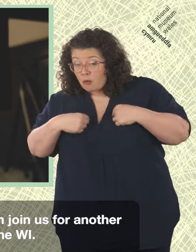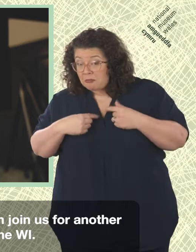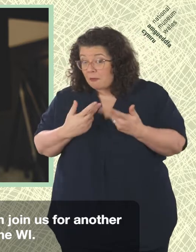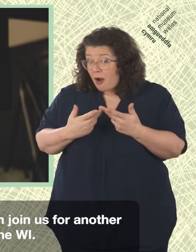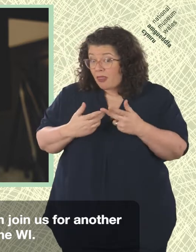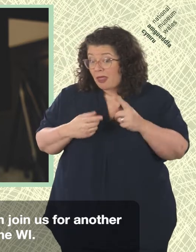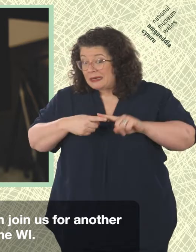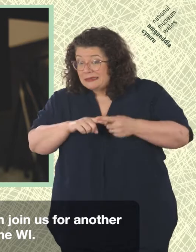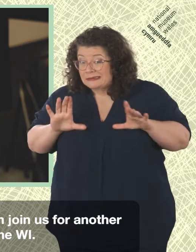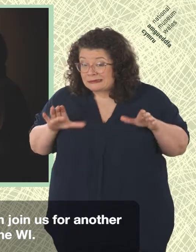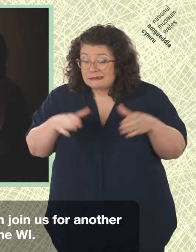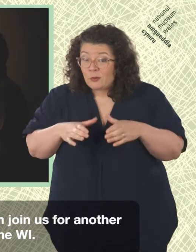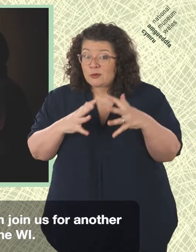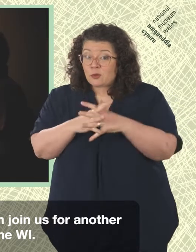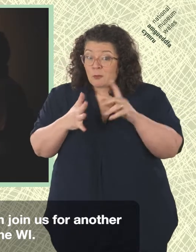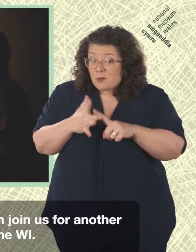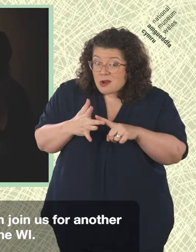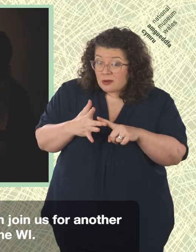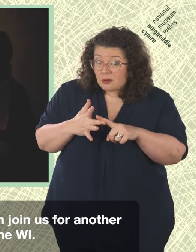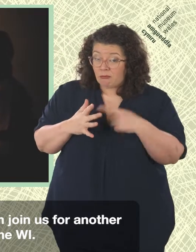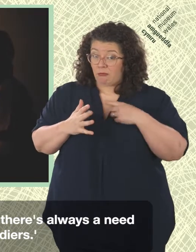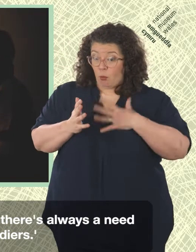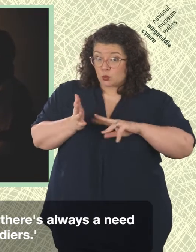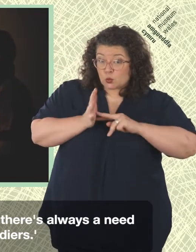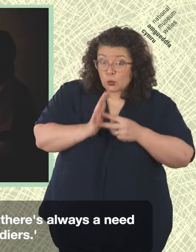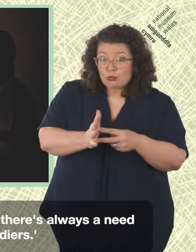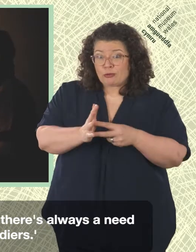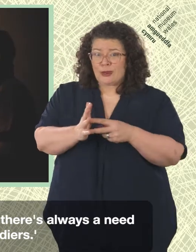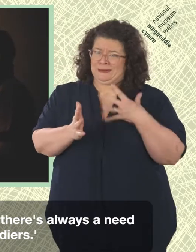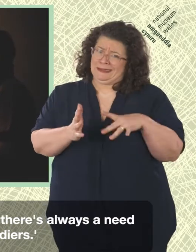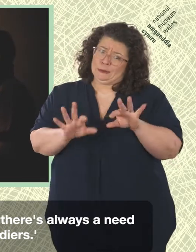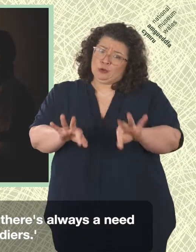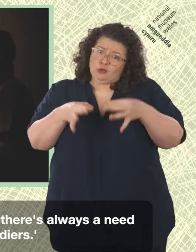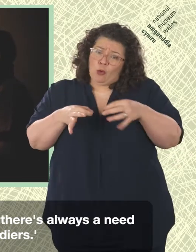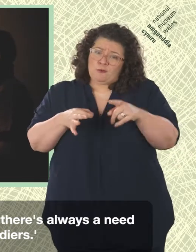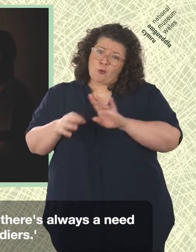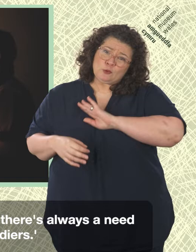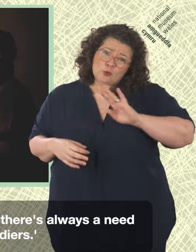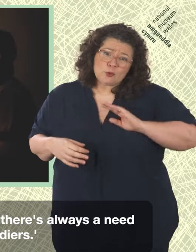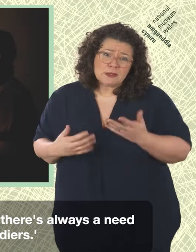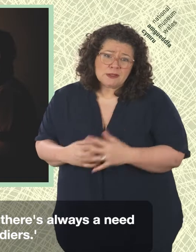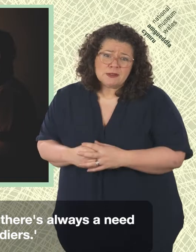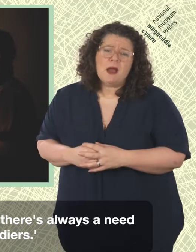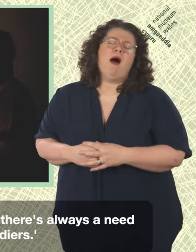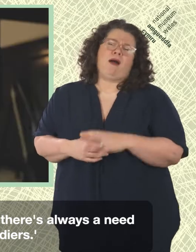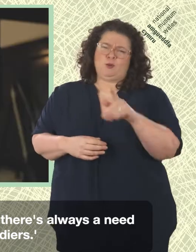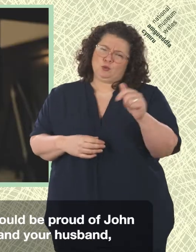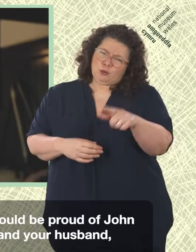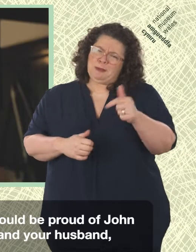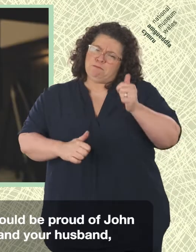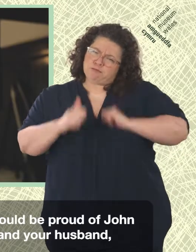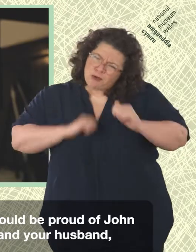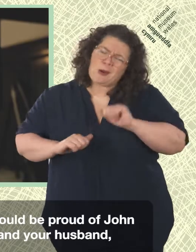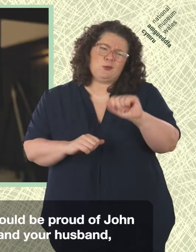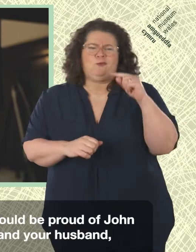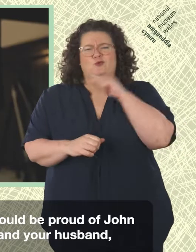can join us for another knitting party with the WI. I'm hoping to arrange another soon. There's always a need for socks for the soldiers. Well,